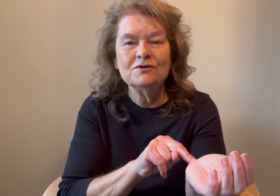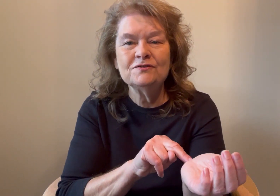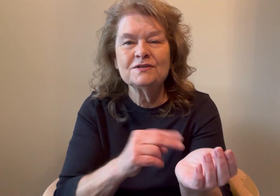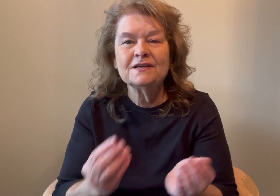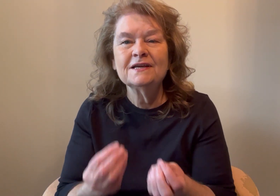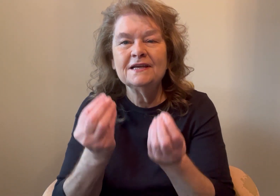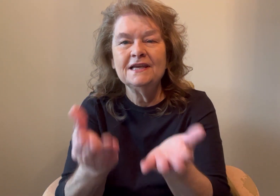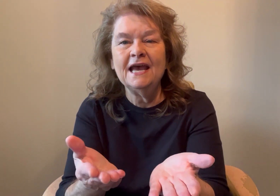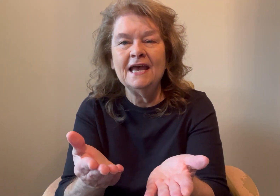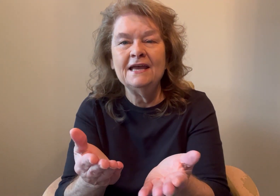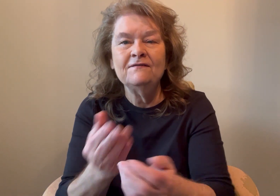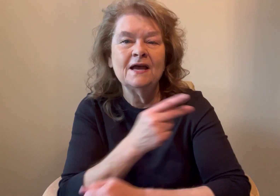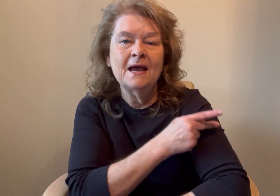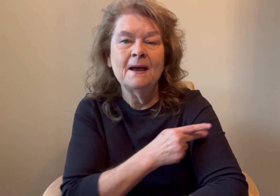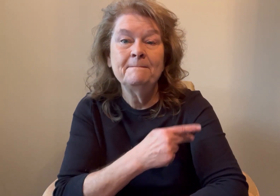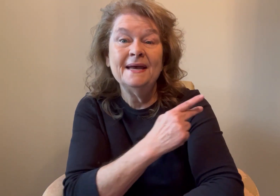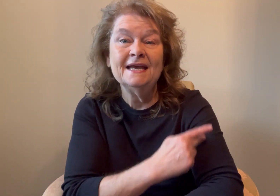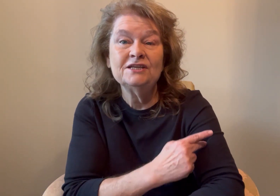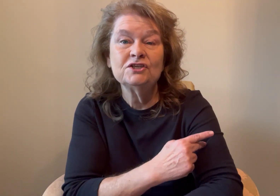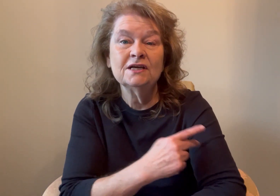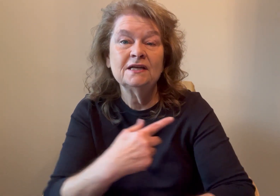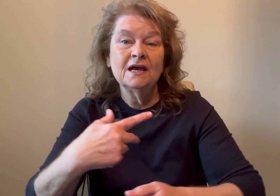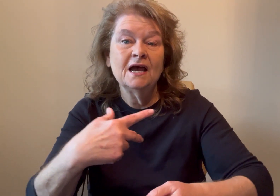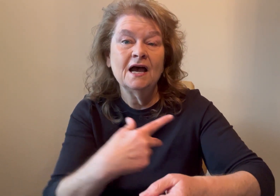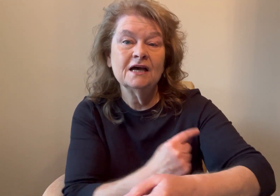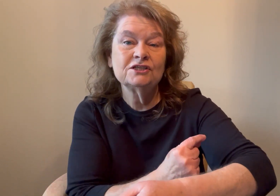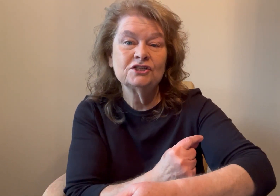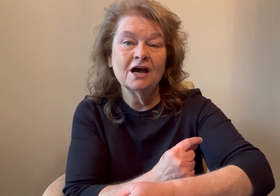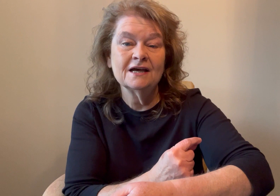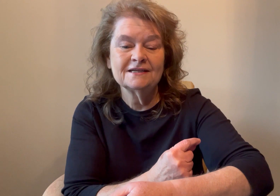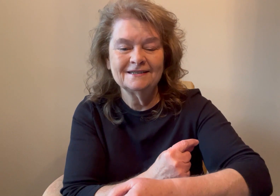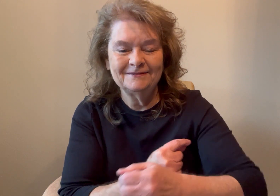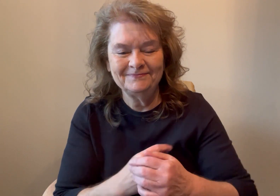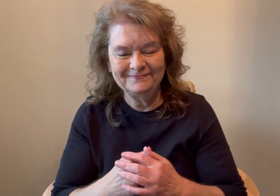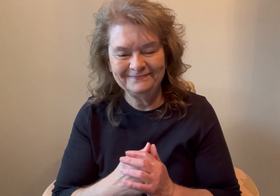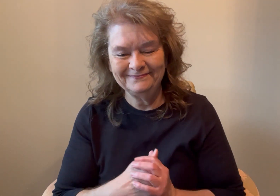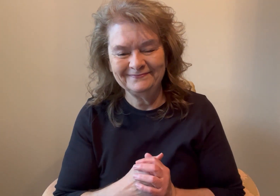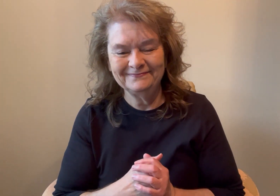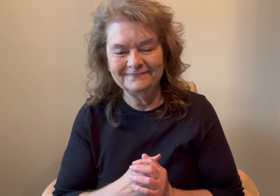Nurse gave patient a shot.